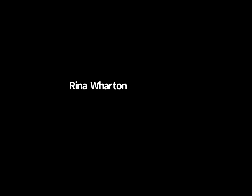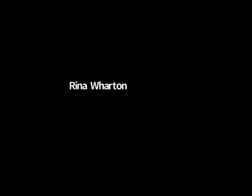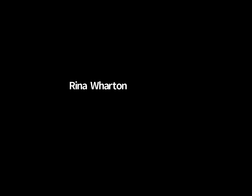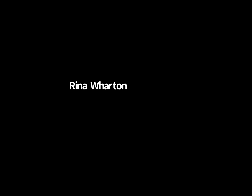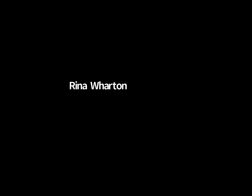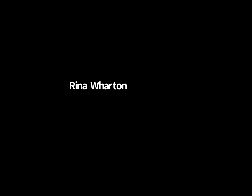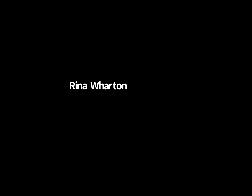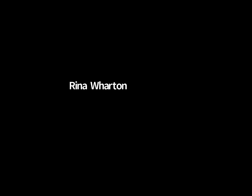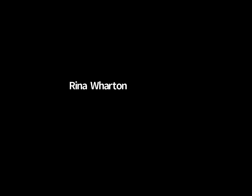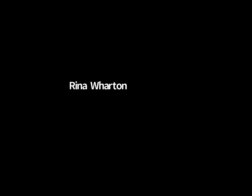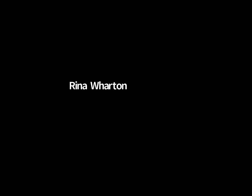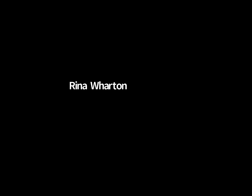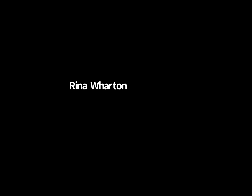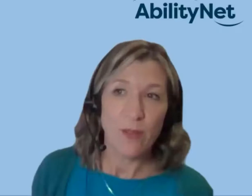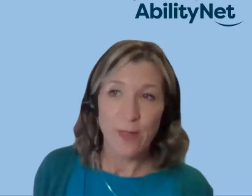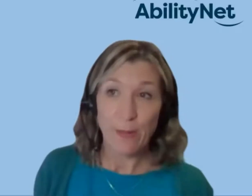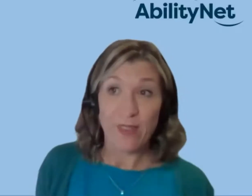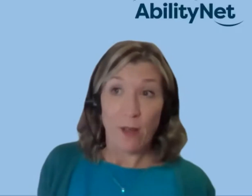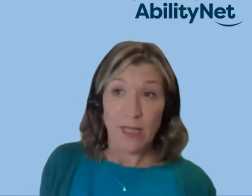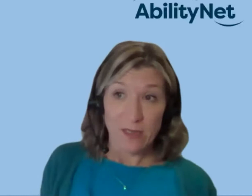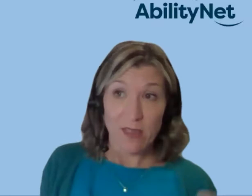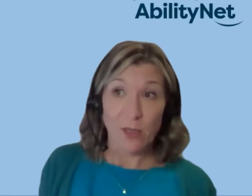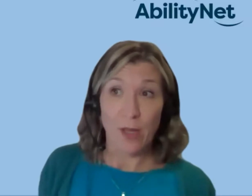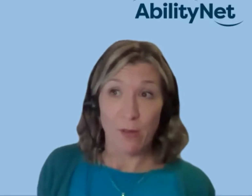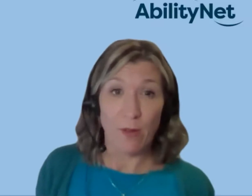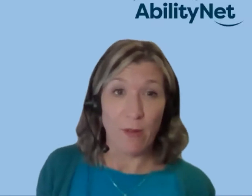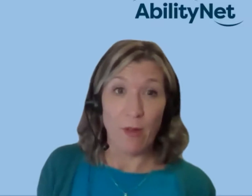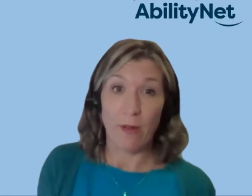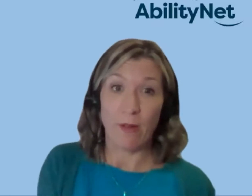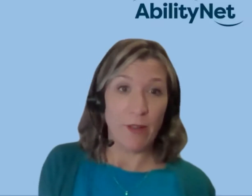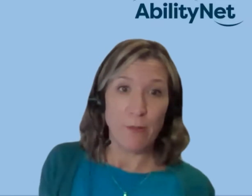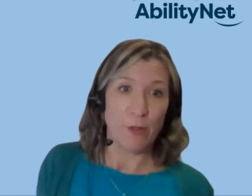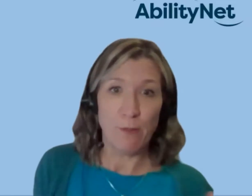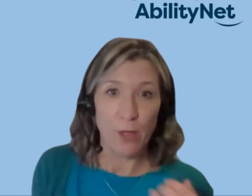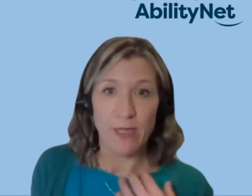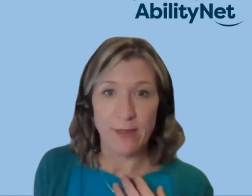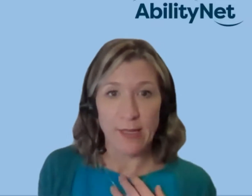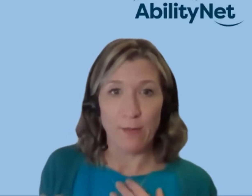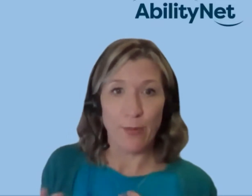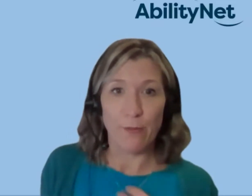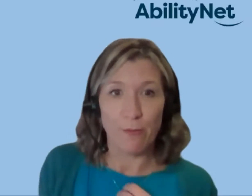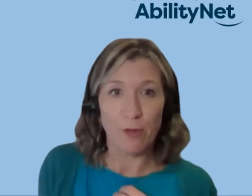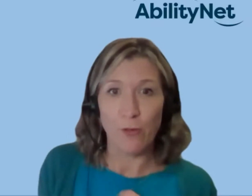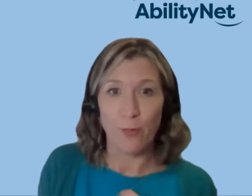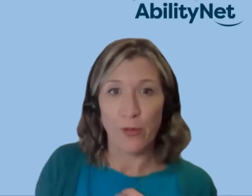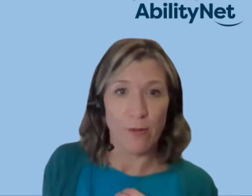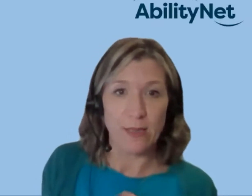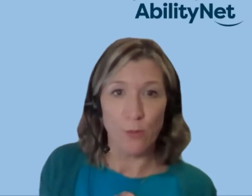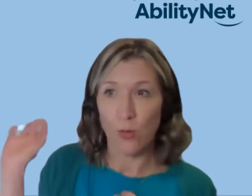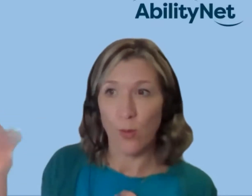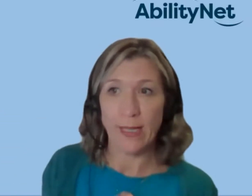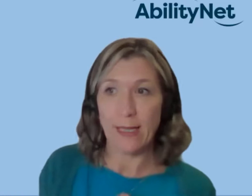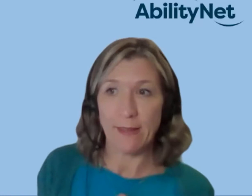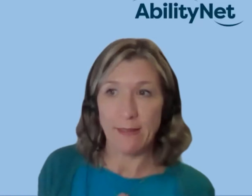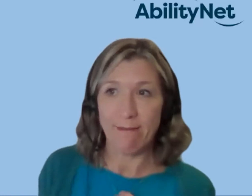practice or shadowing or whatever. And on the flip side, you know, I hope you don't mind me saying, but you've progressed